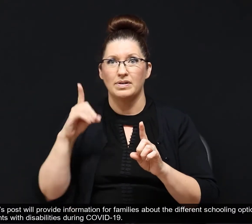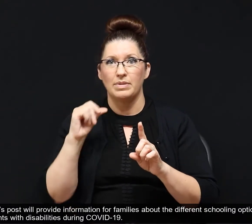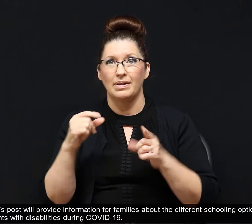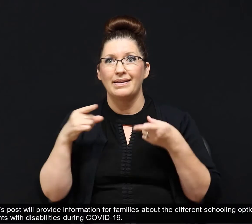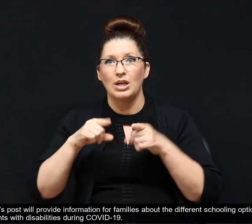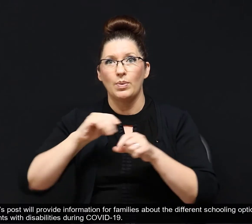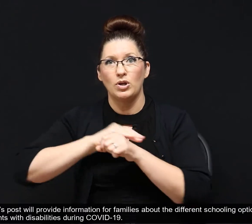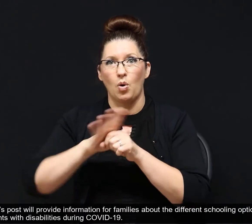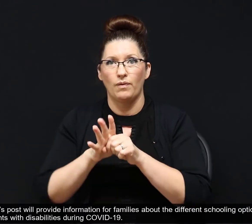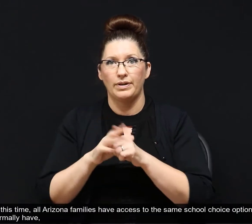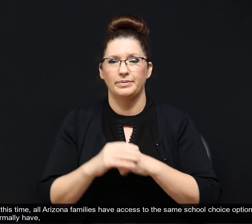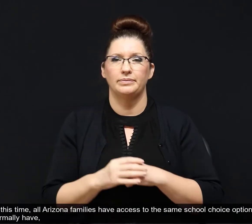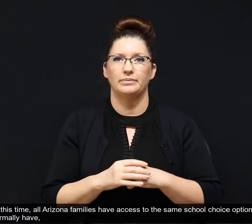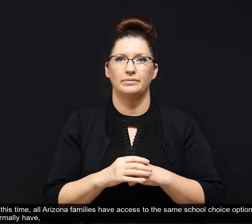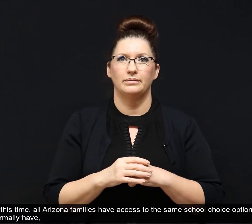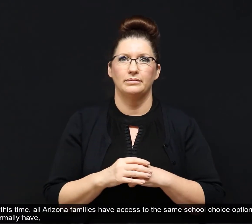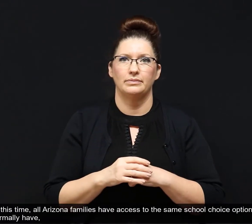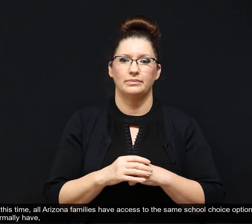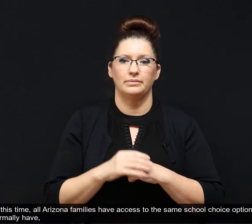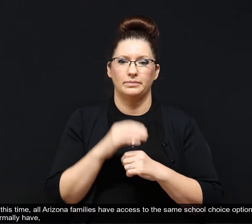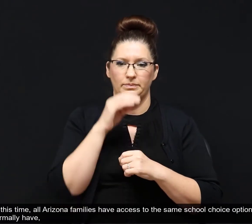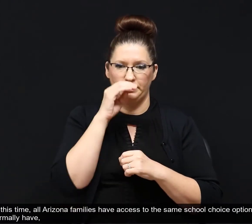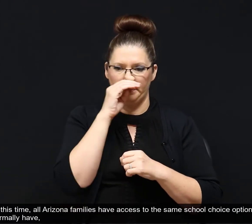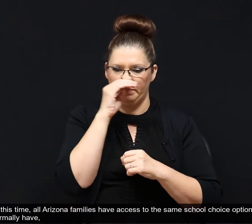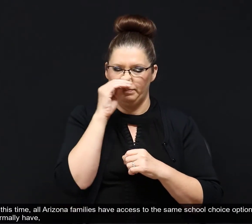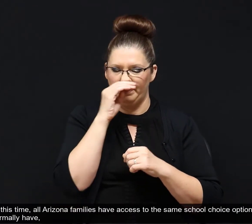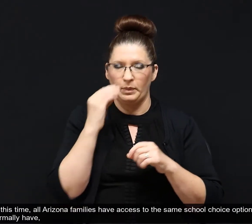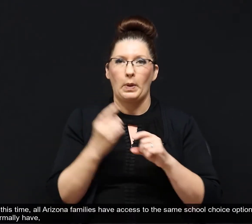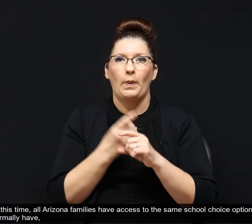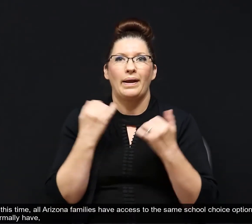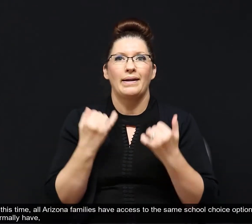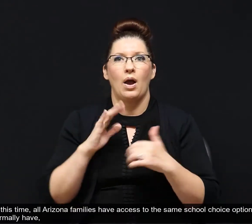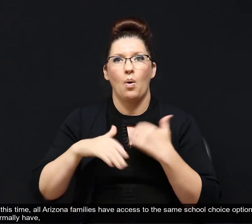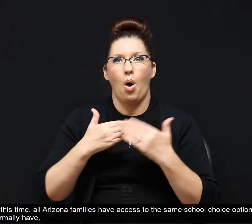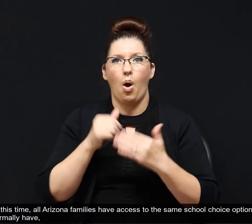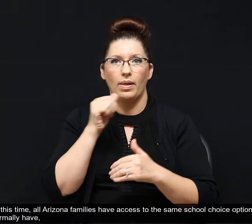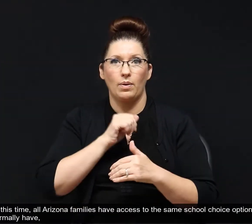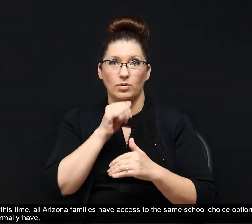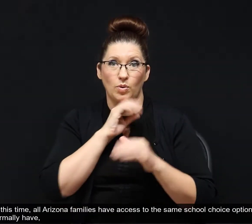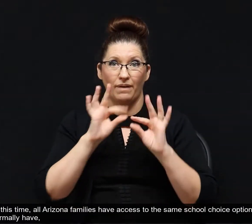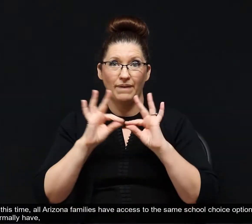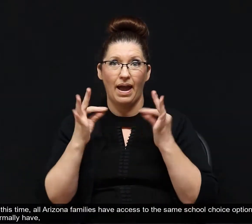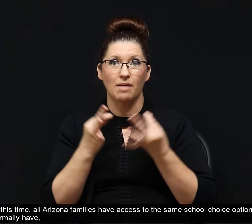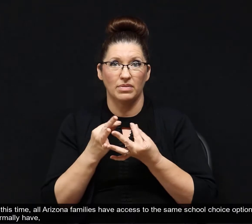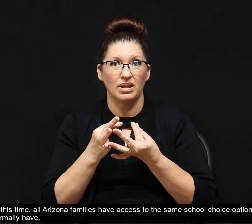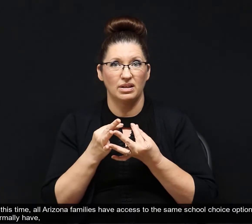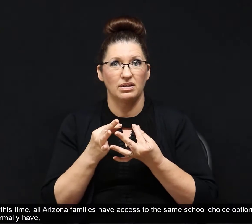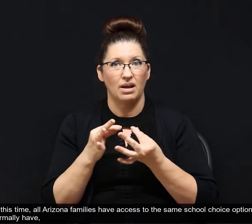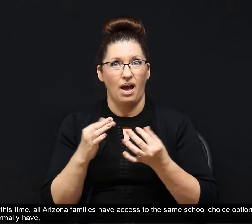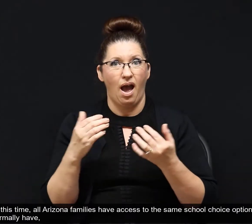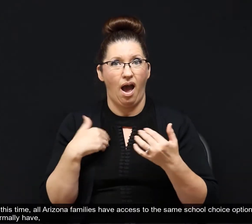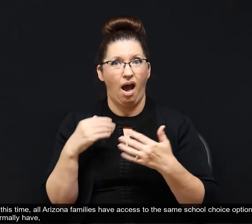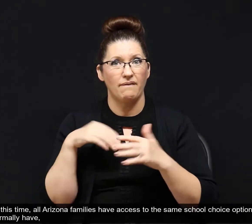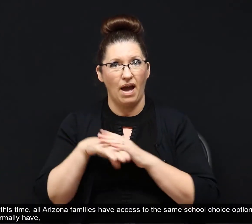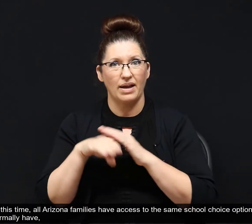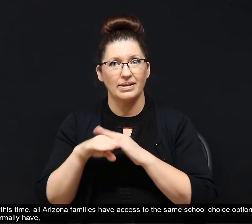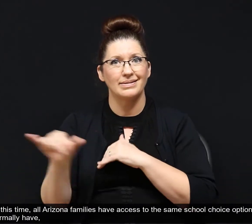COVID-19. At this time, all Arizona families have access to the same school choice options they would